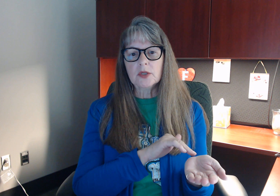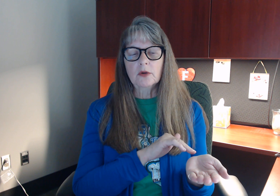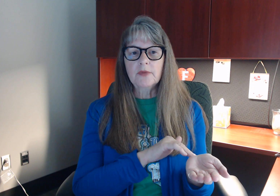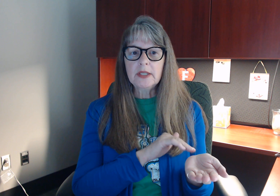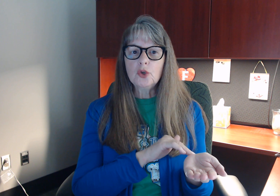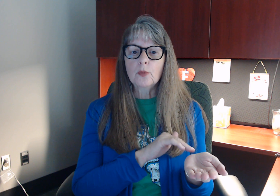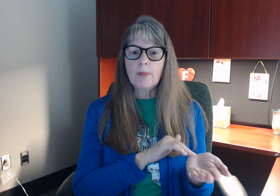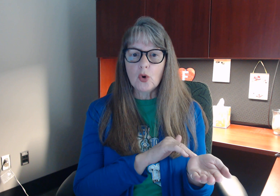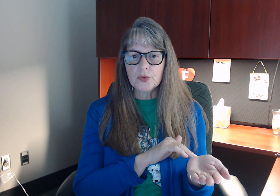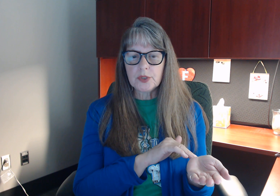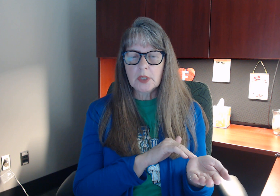feeling your pulse.